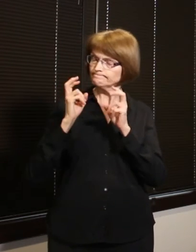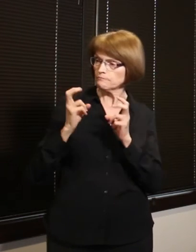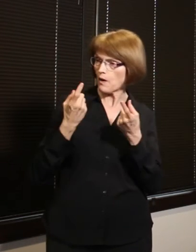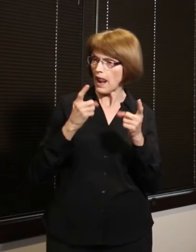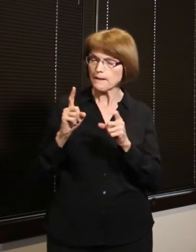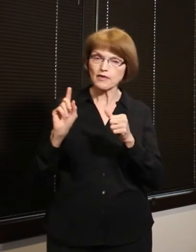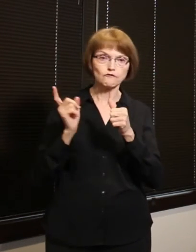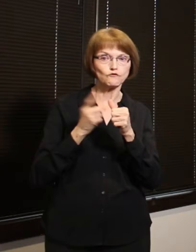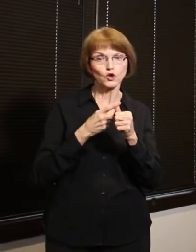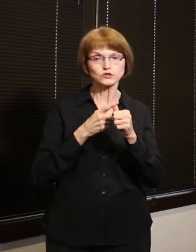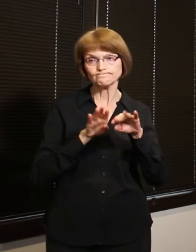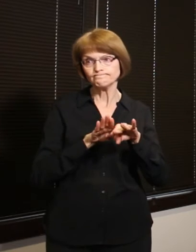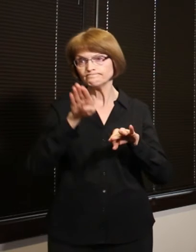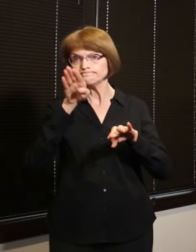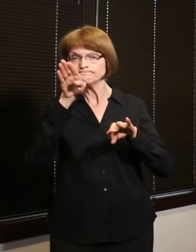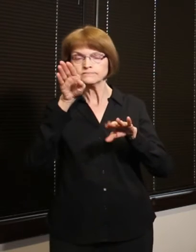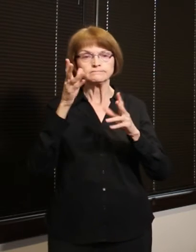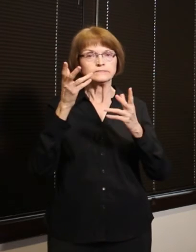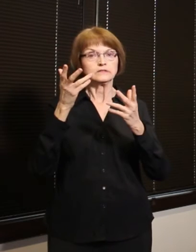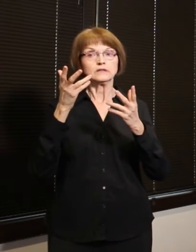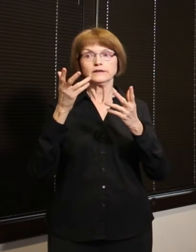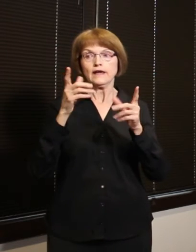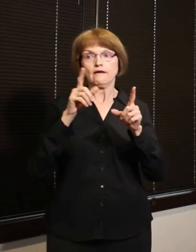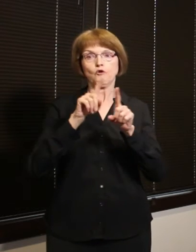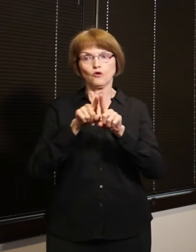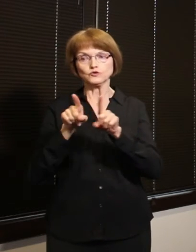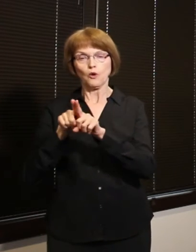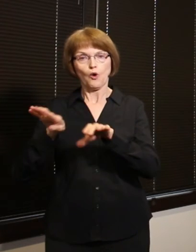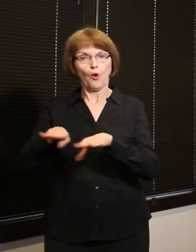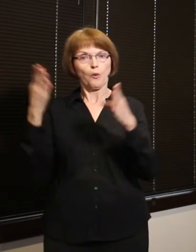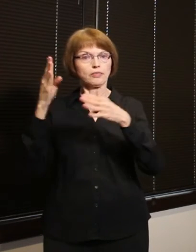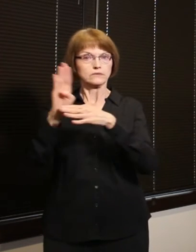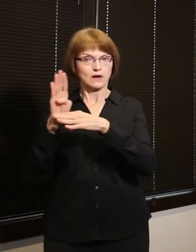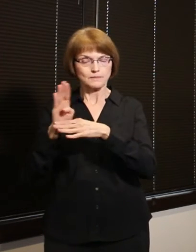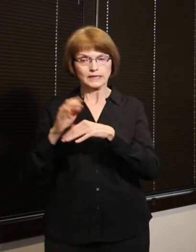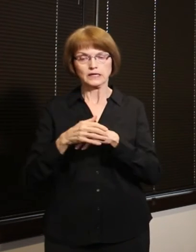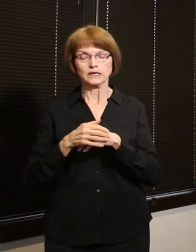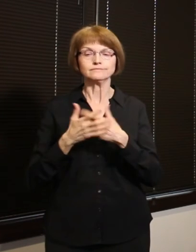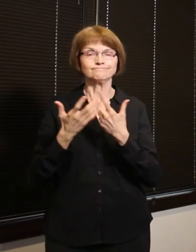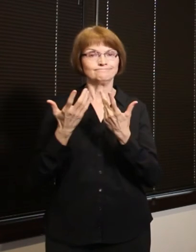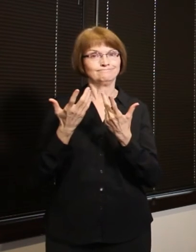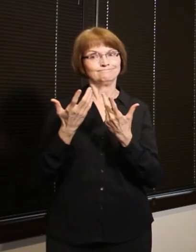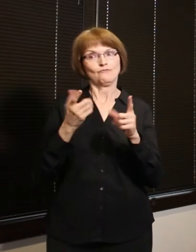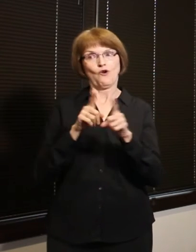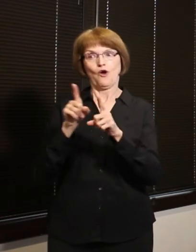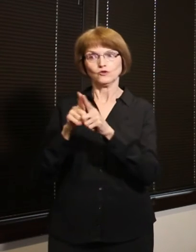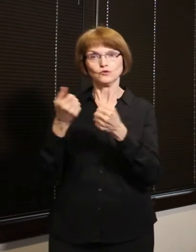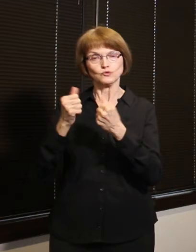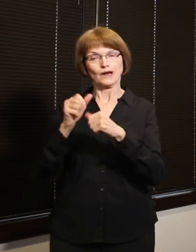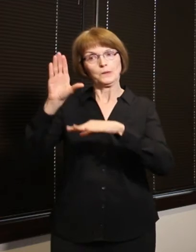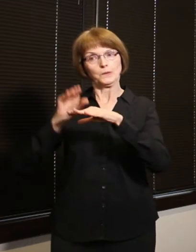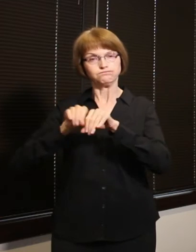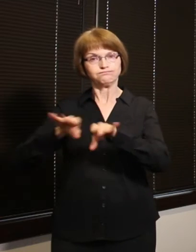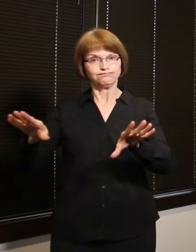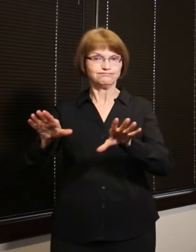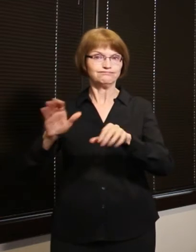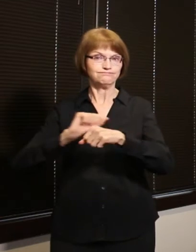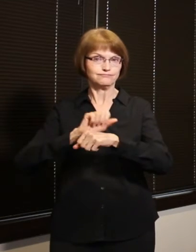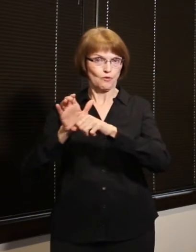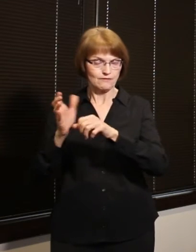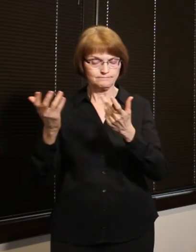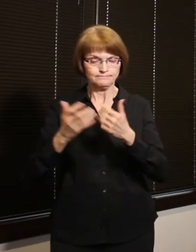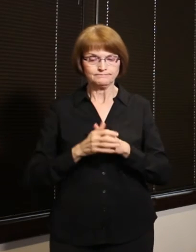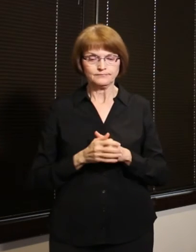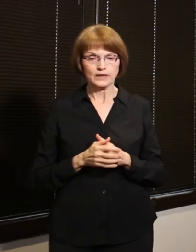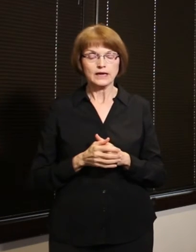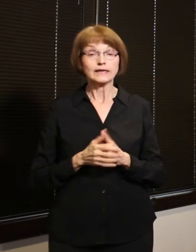our economy while keeping that reproductive or that transmission in our community as low as we possibly can. So let me get